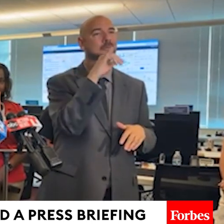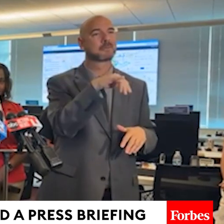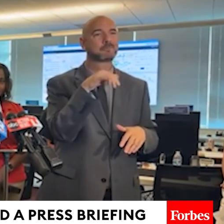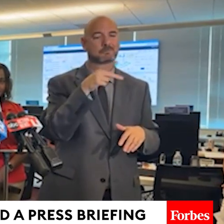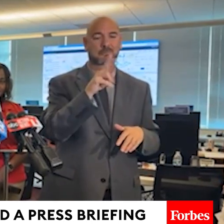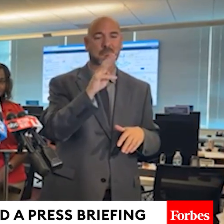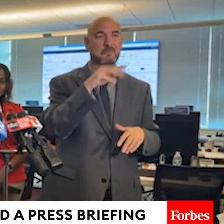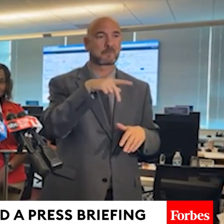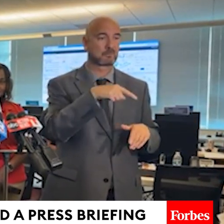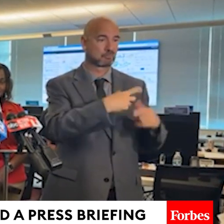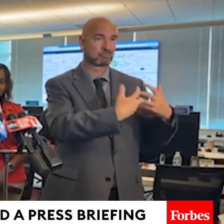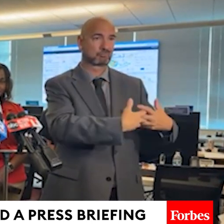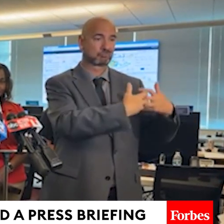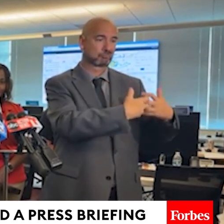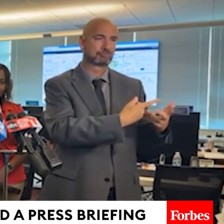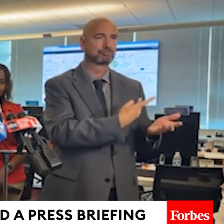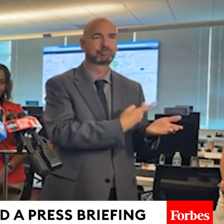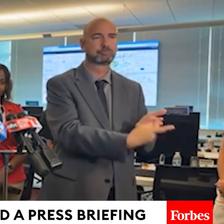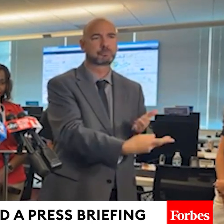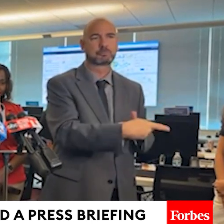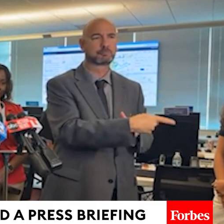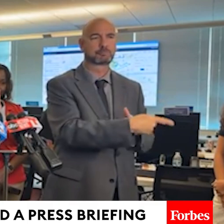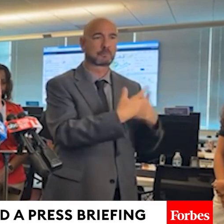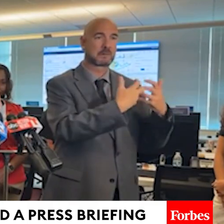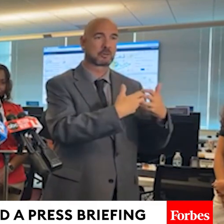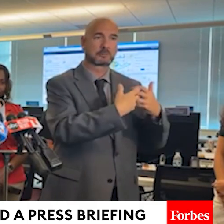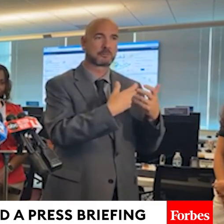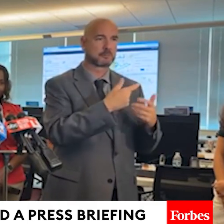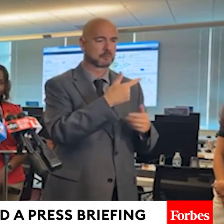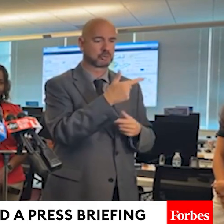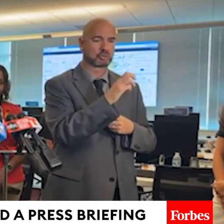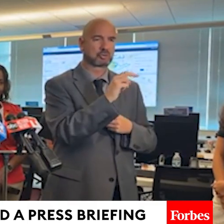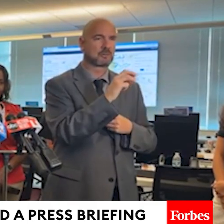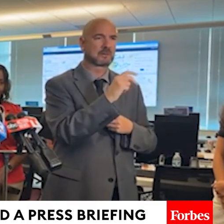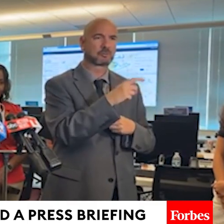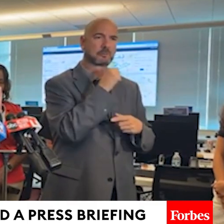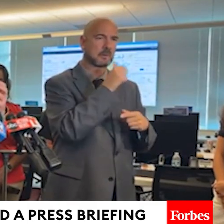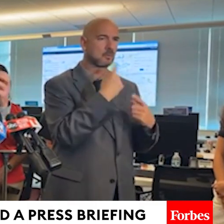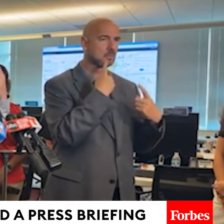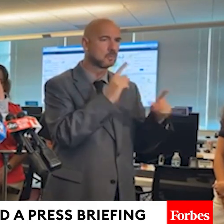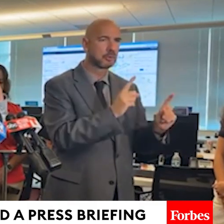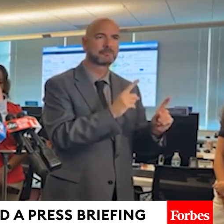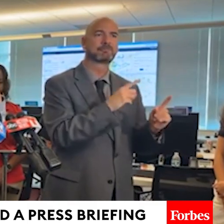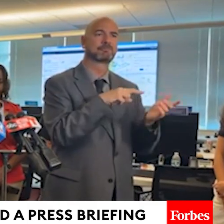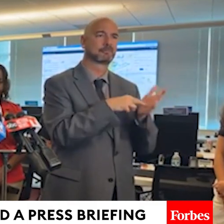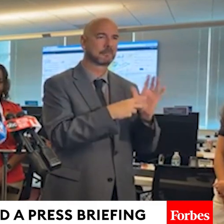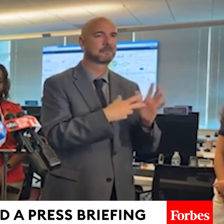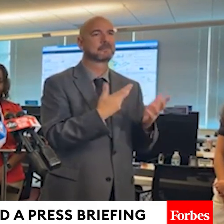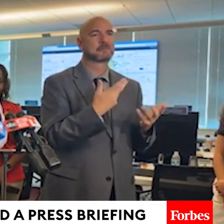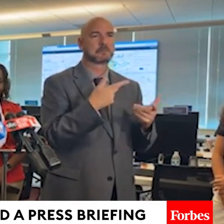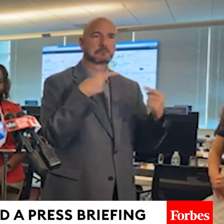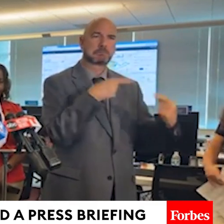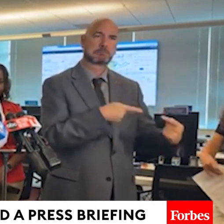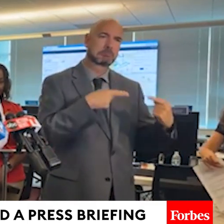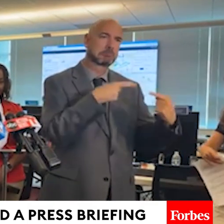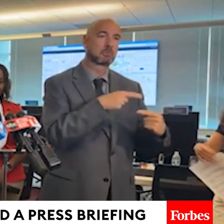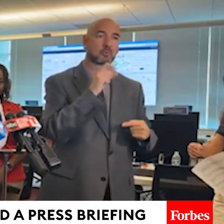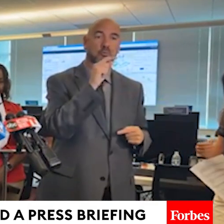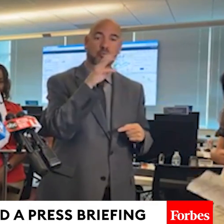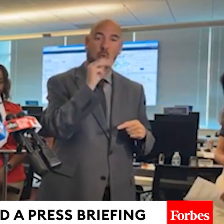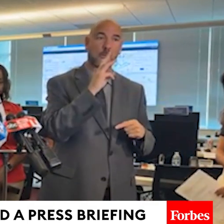failures and generator failures in stormwater ponds, getting that